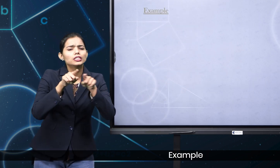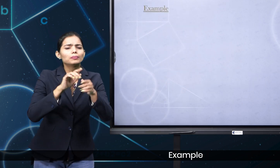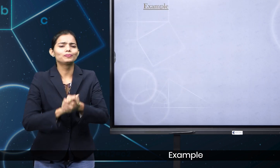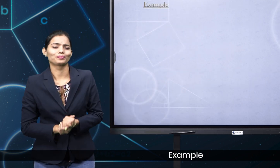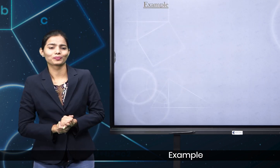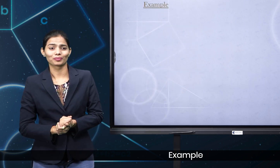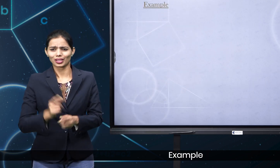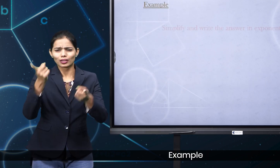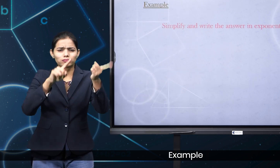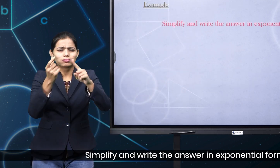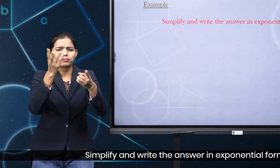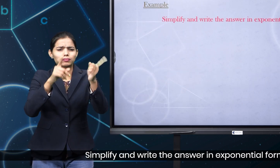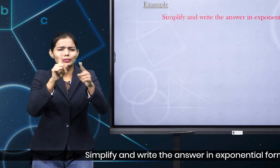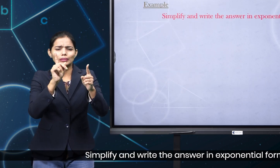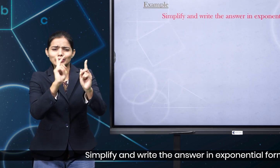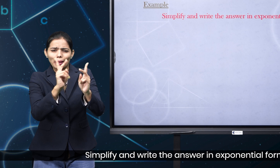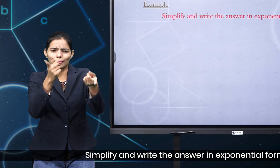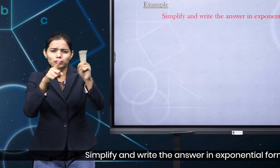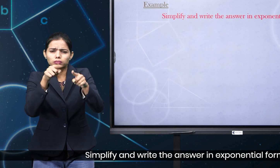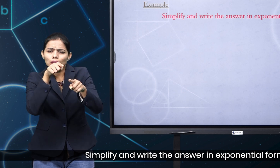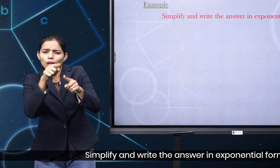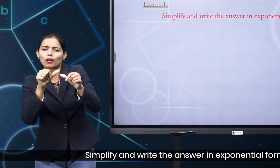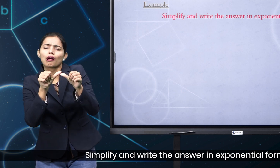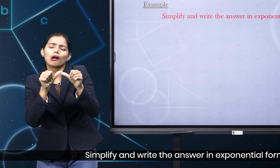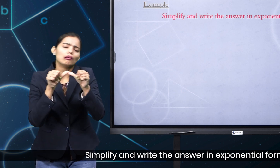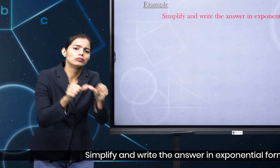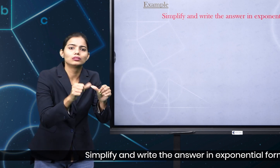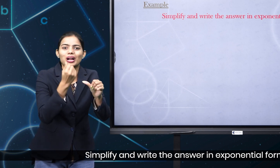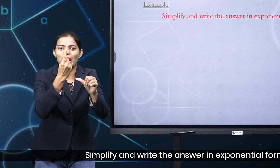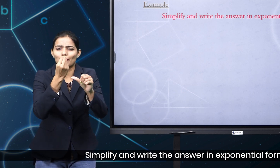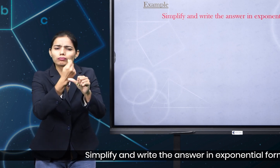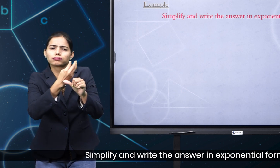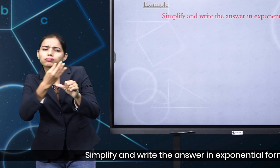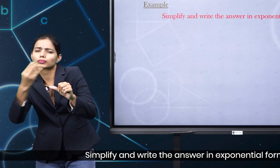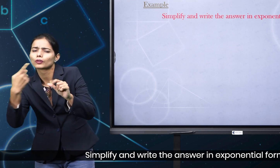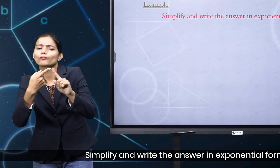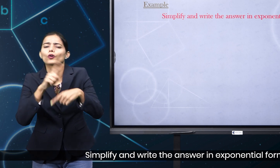Example. Simplify and write the answer in exponential form.